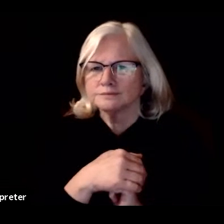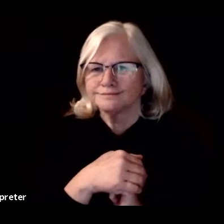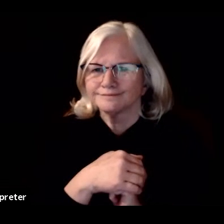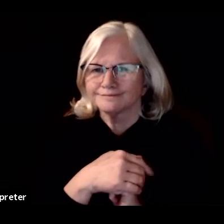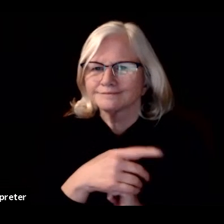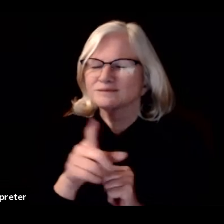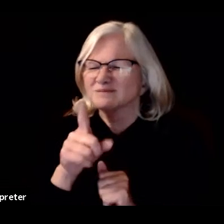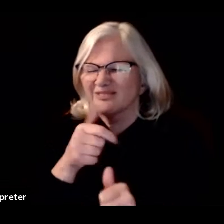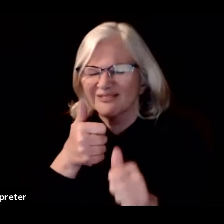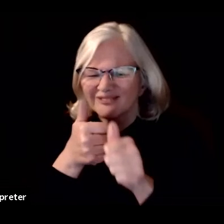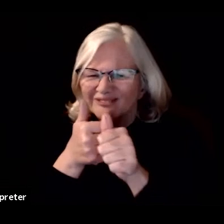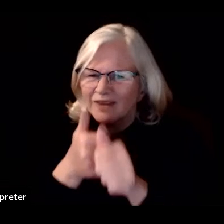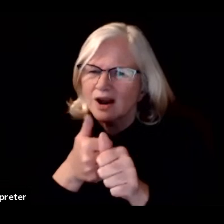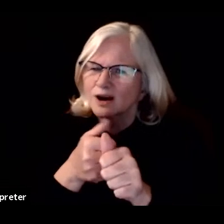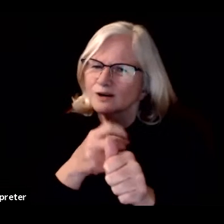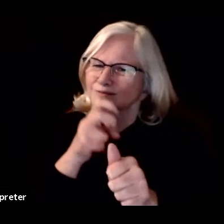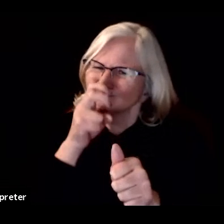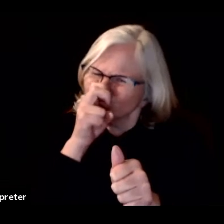healthcare system.